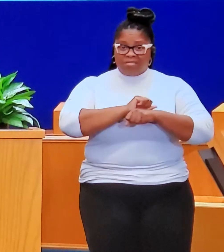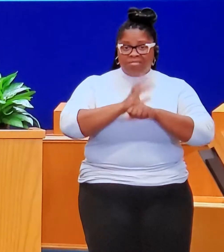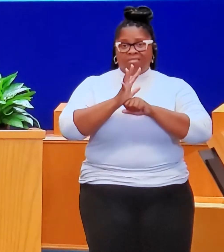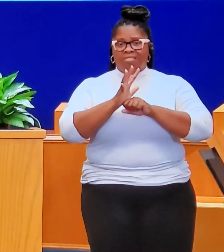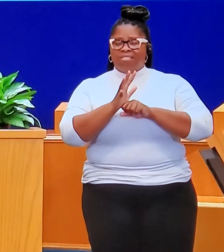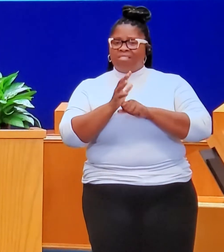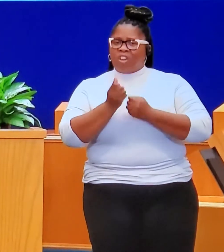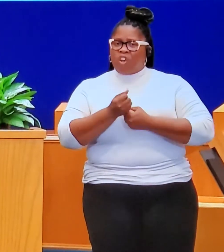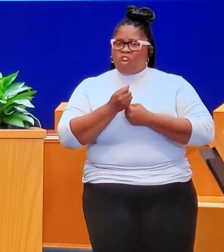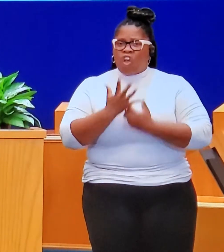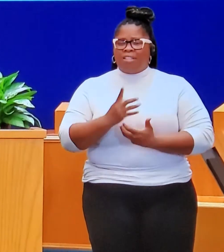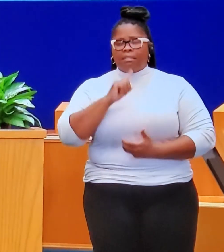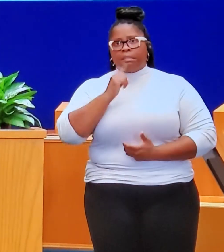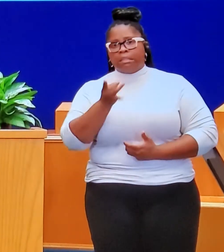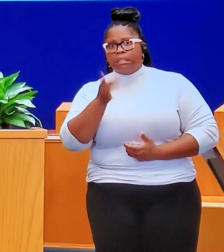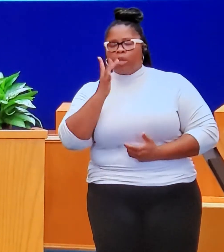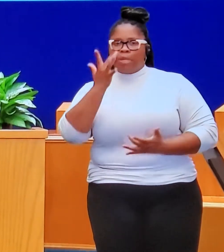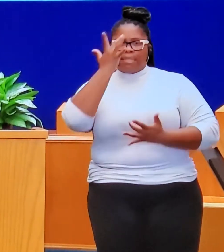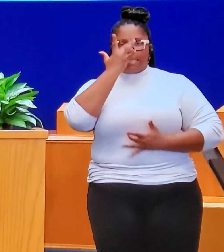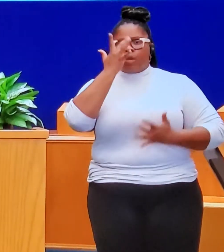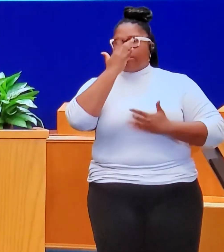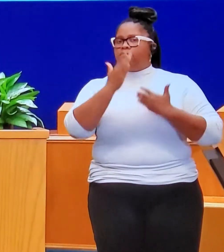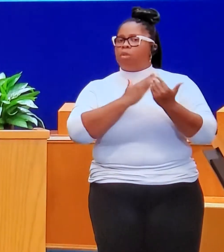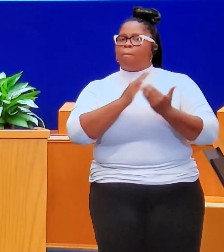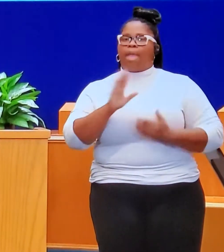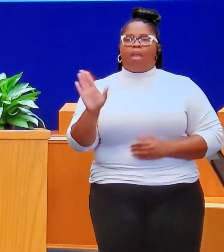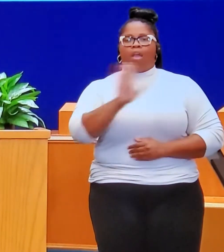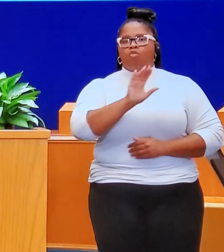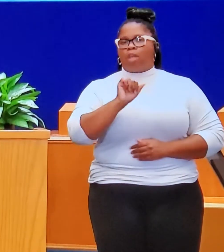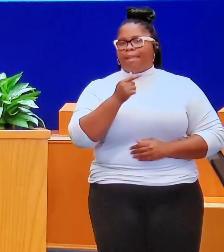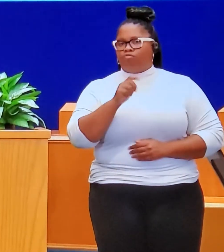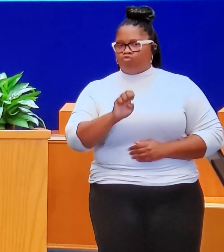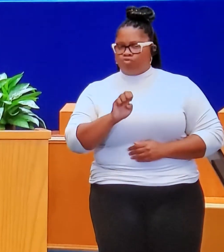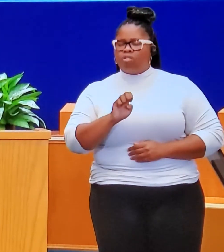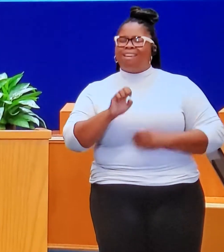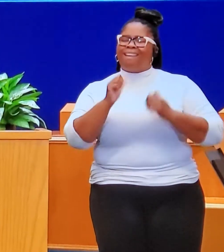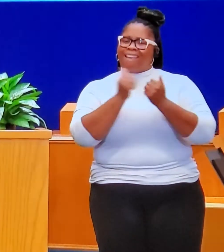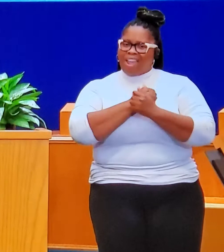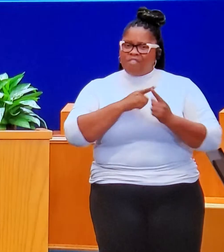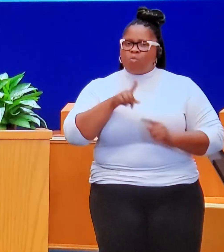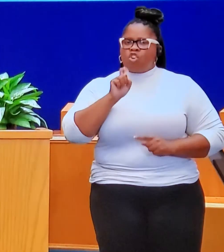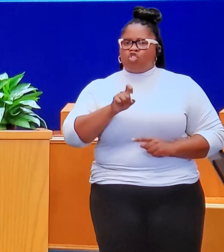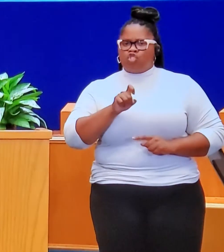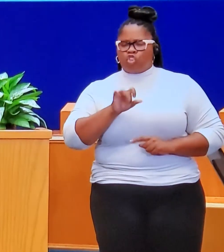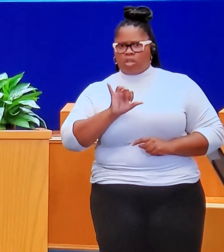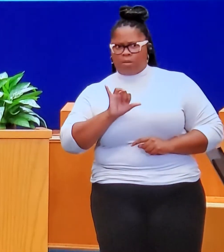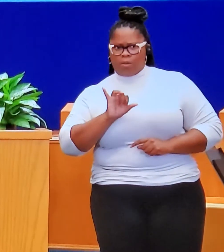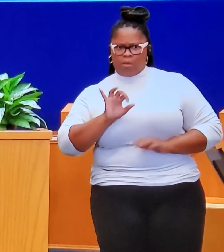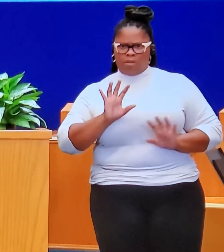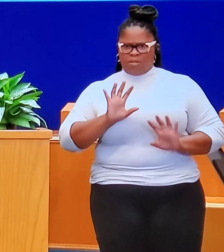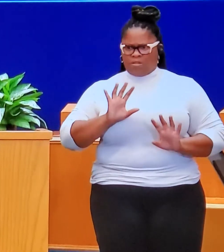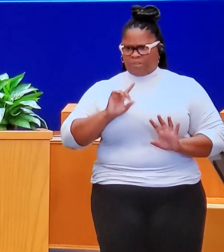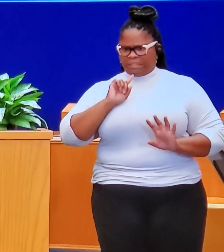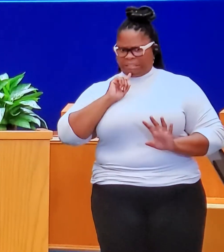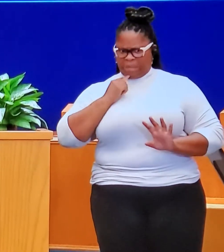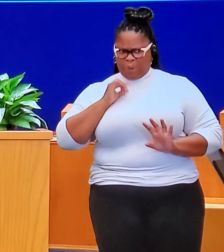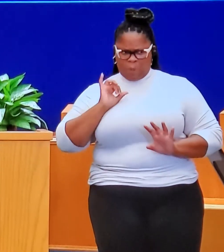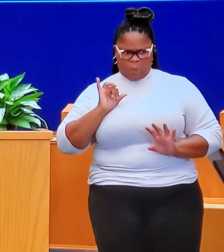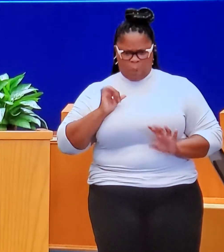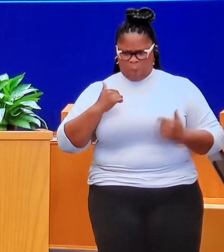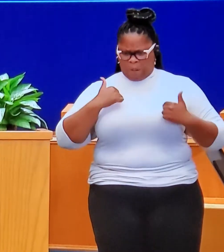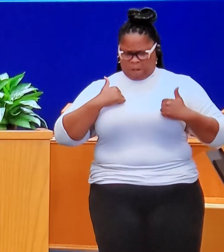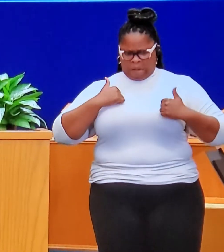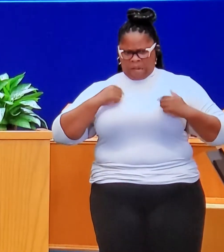illness amongst people of all ages. And everyone should take seriously the fact that they are